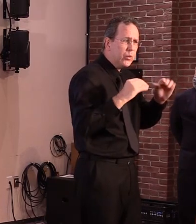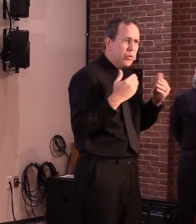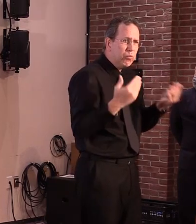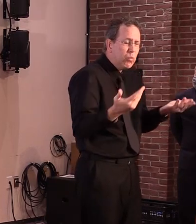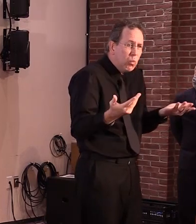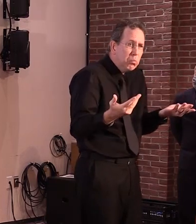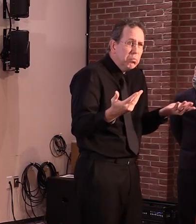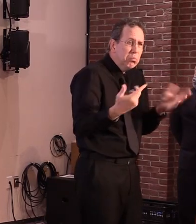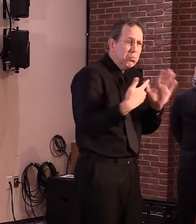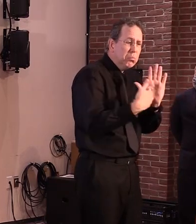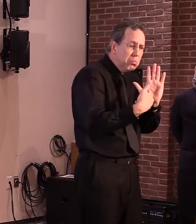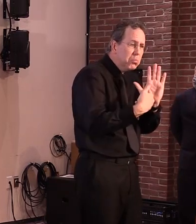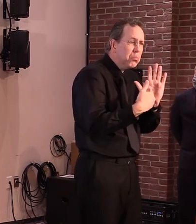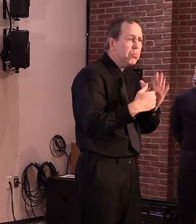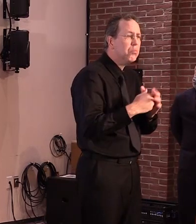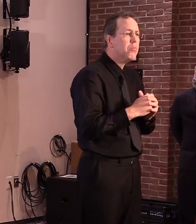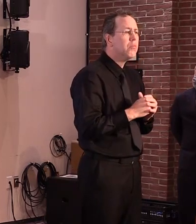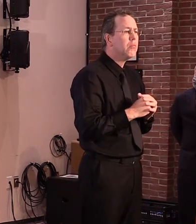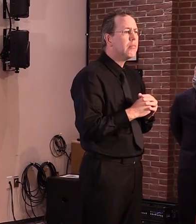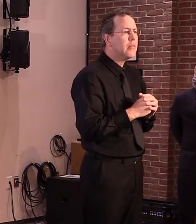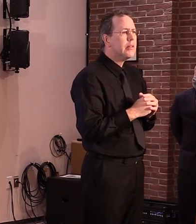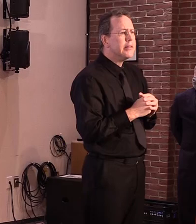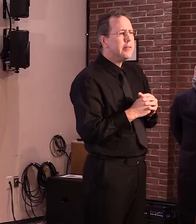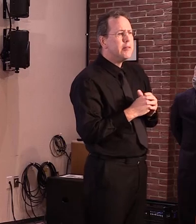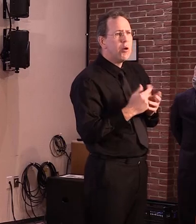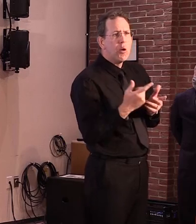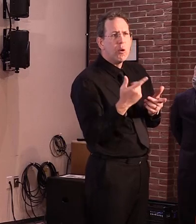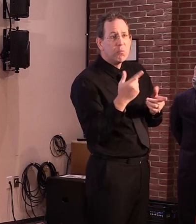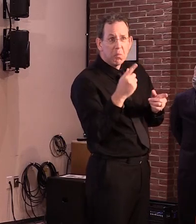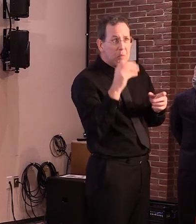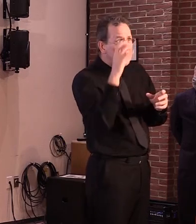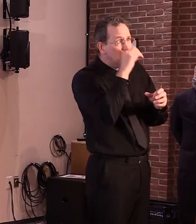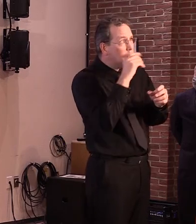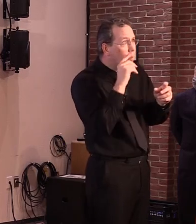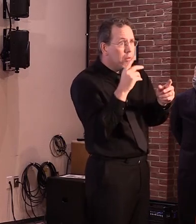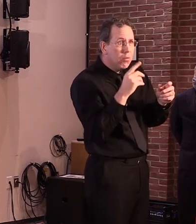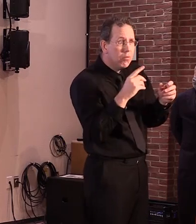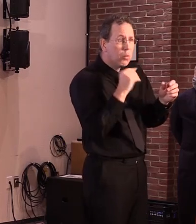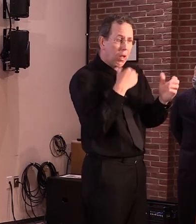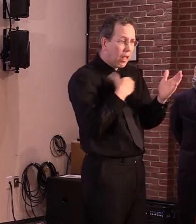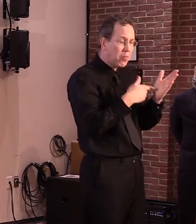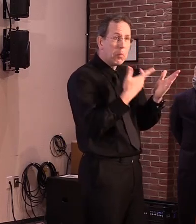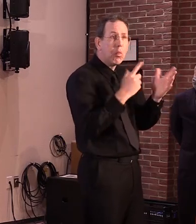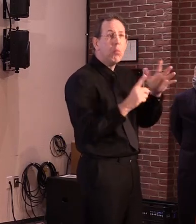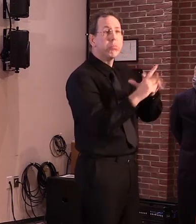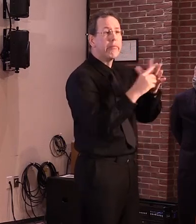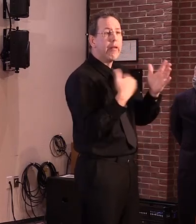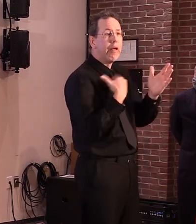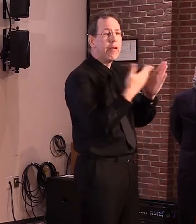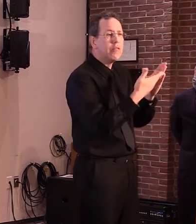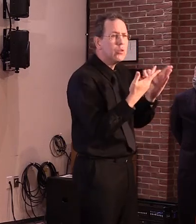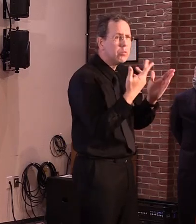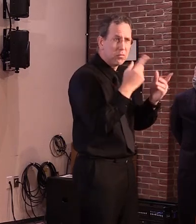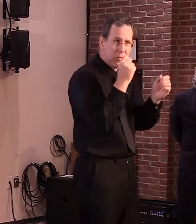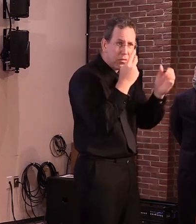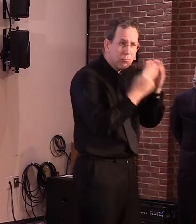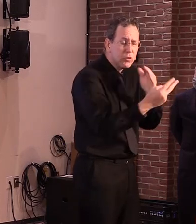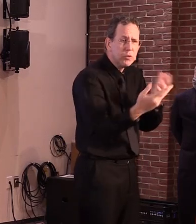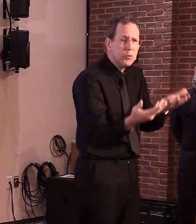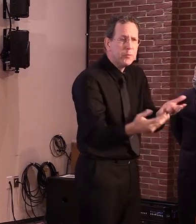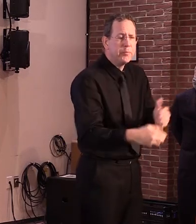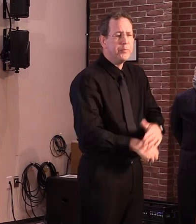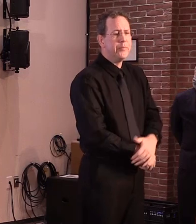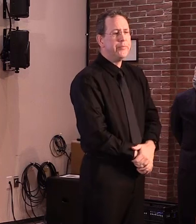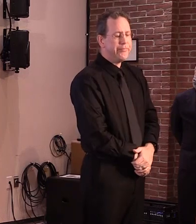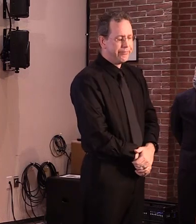it's always going to be circulating here forever? I'll let Dr. Levine answer that, but I do want to mention there was on